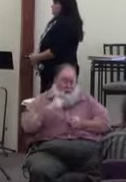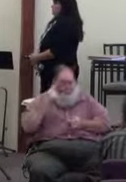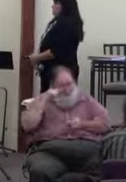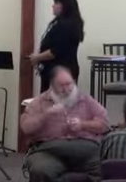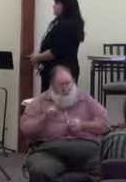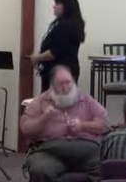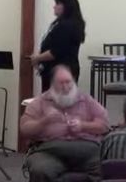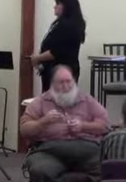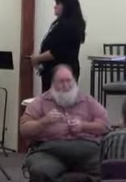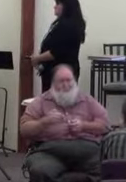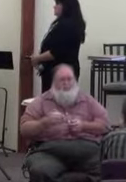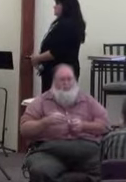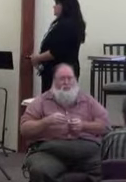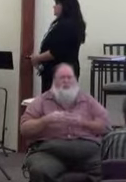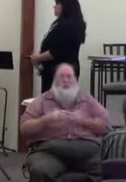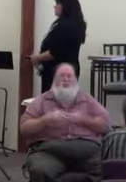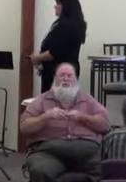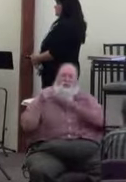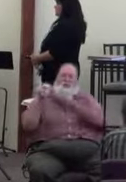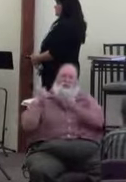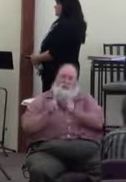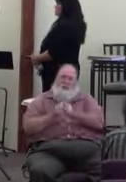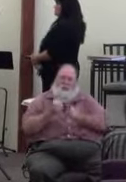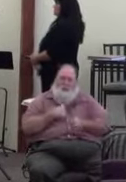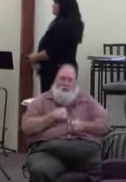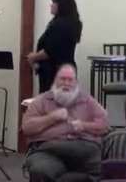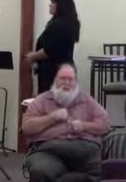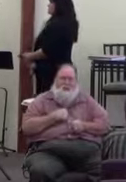you and take you to be with me.